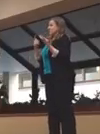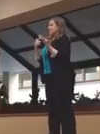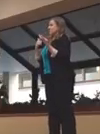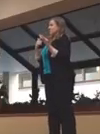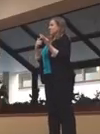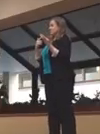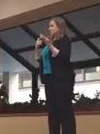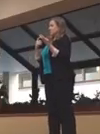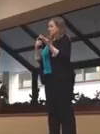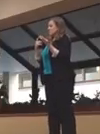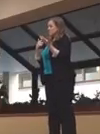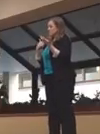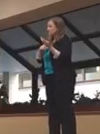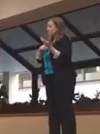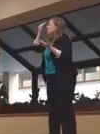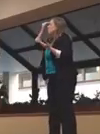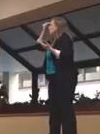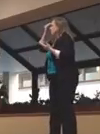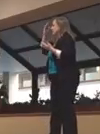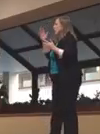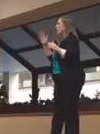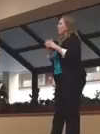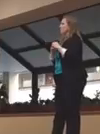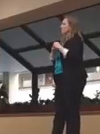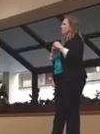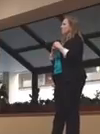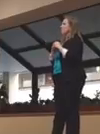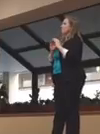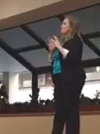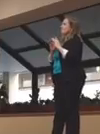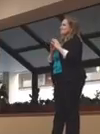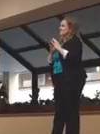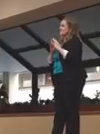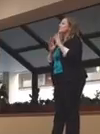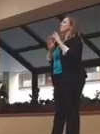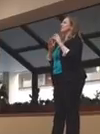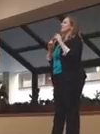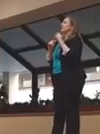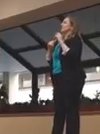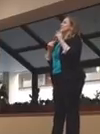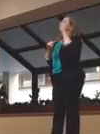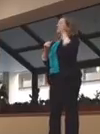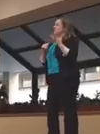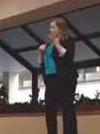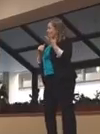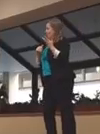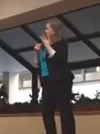And it's an investment that the RID has to take on, or be willing to take on.